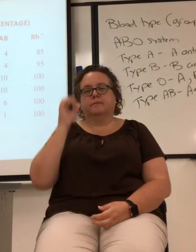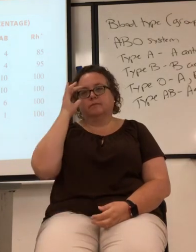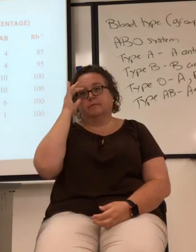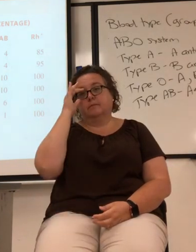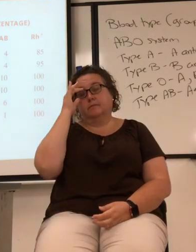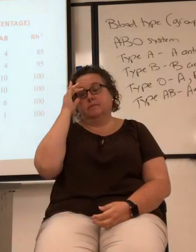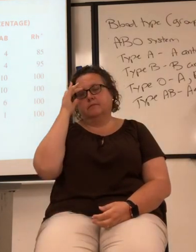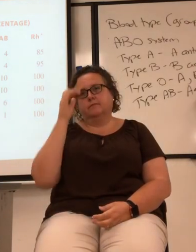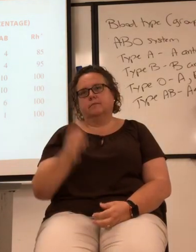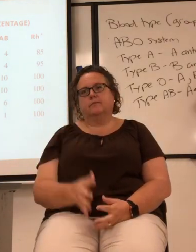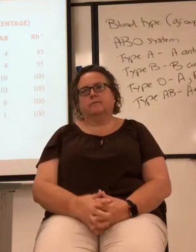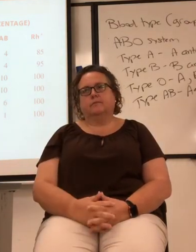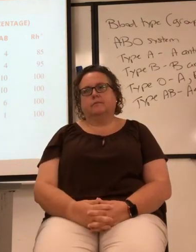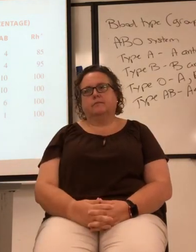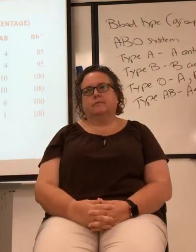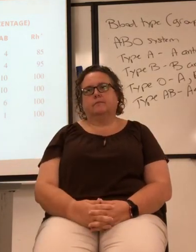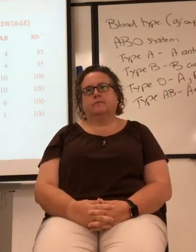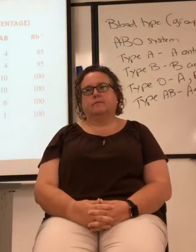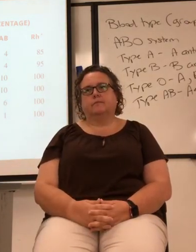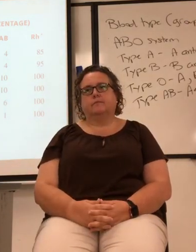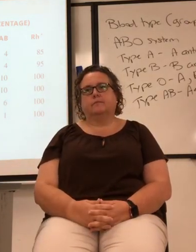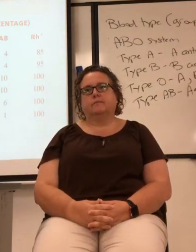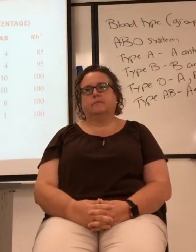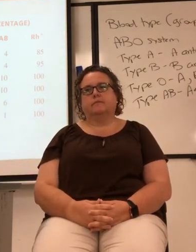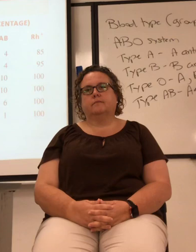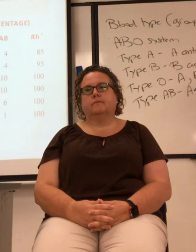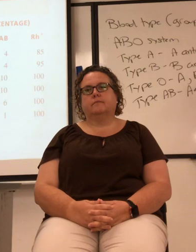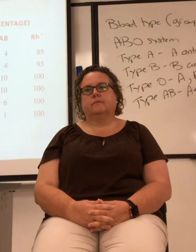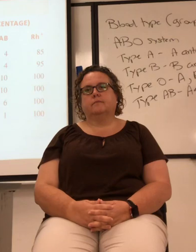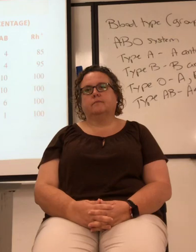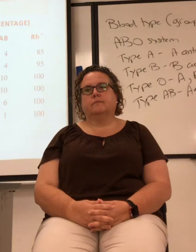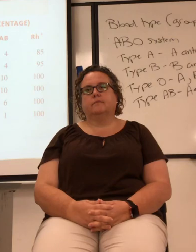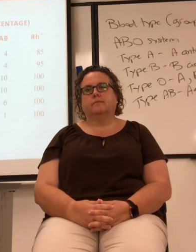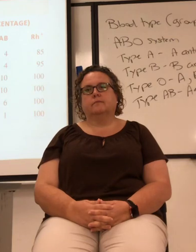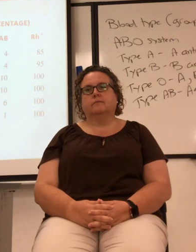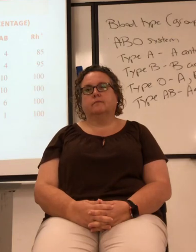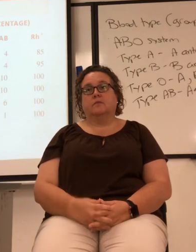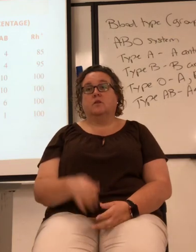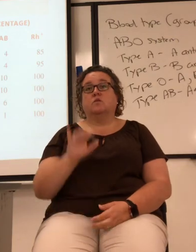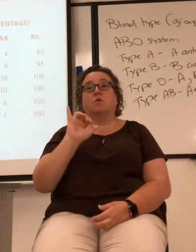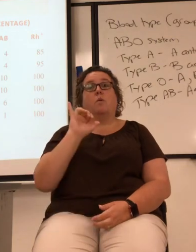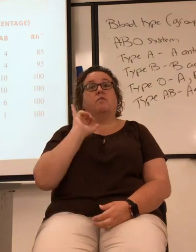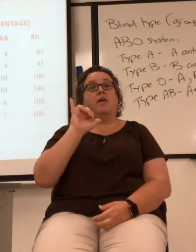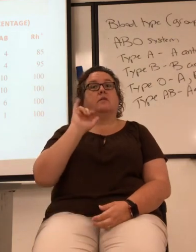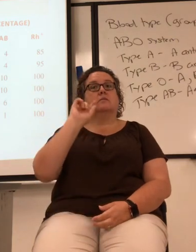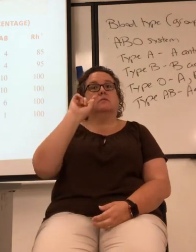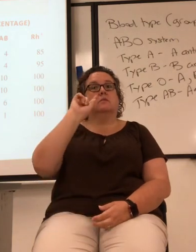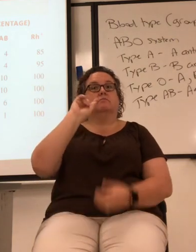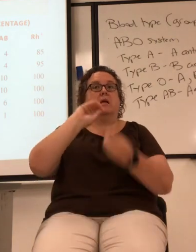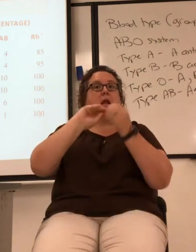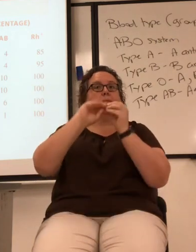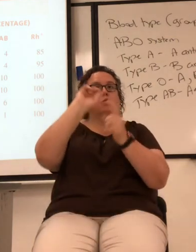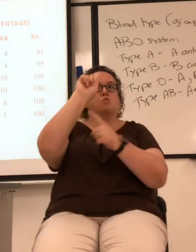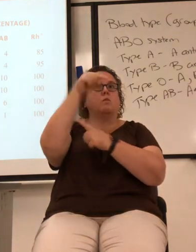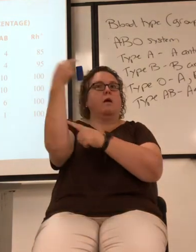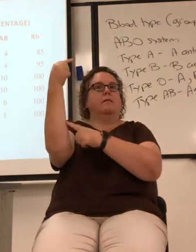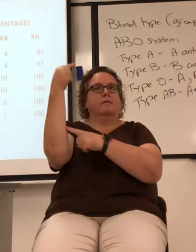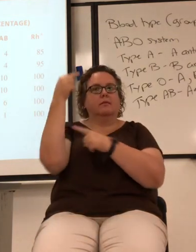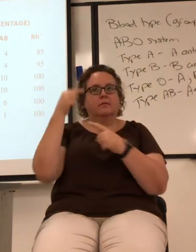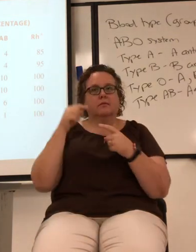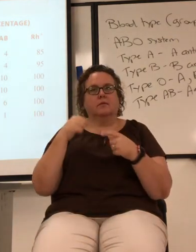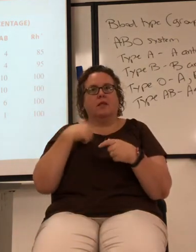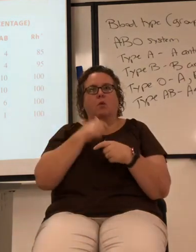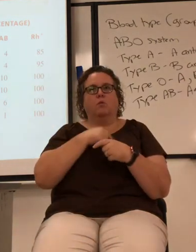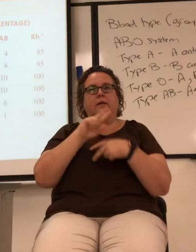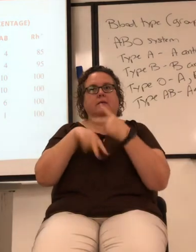antigens are present. So that's the number one blood group that we